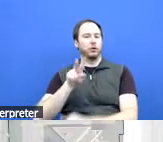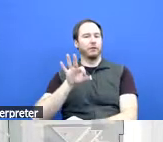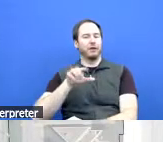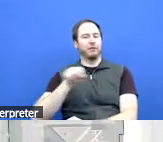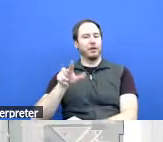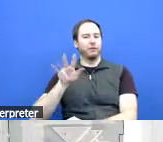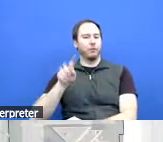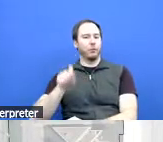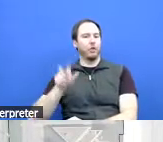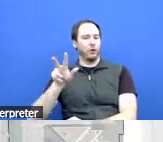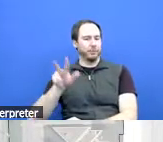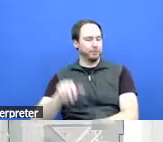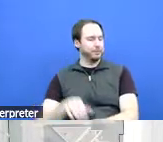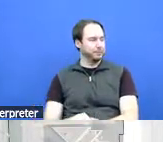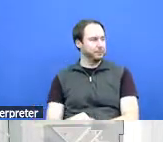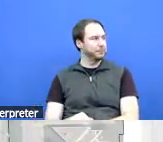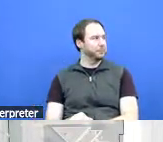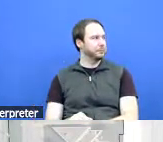295-34.3.